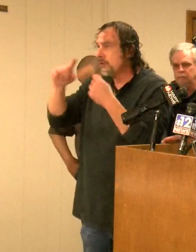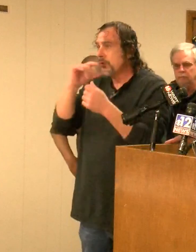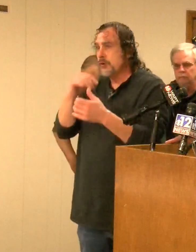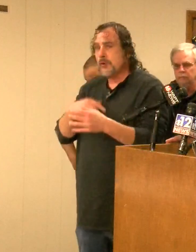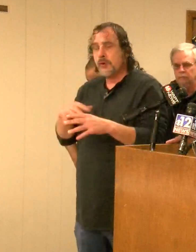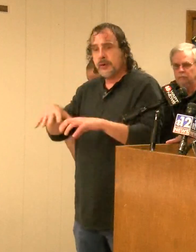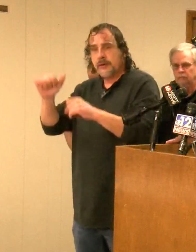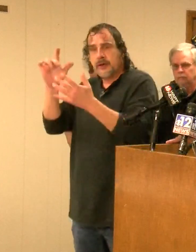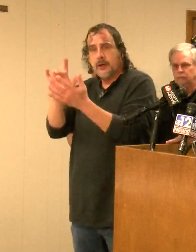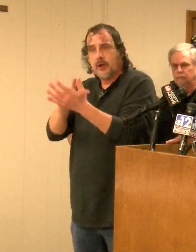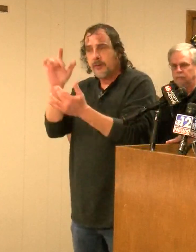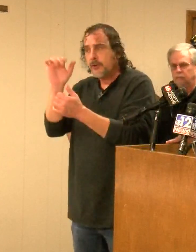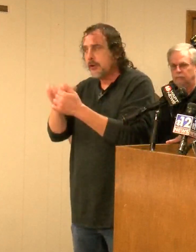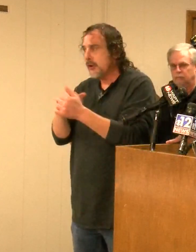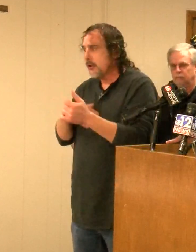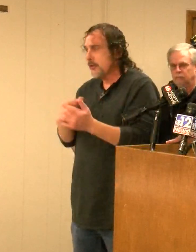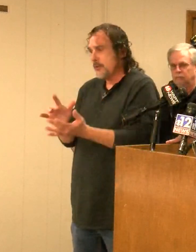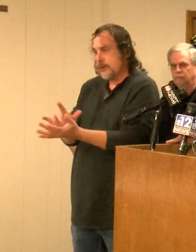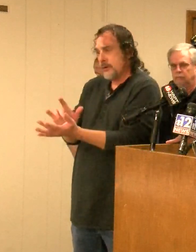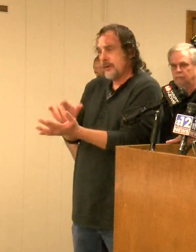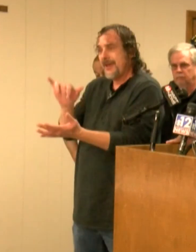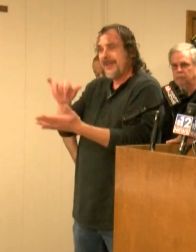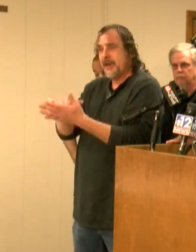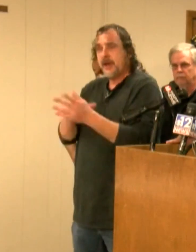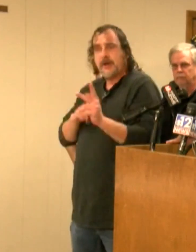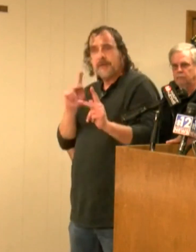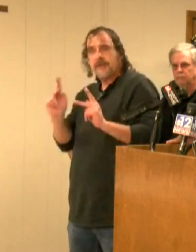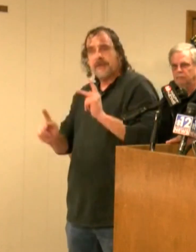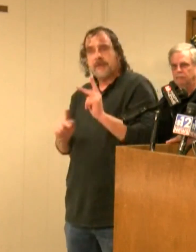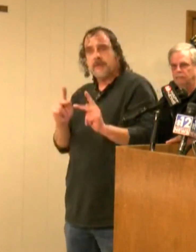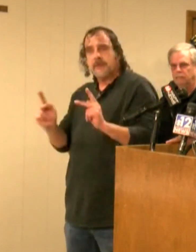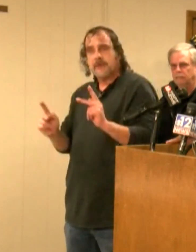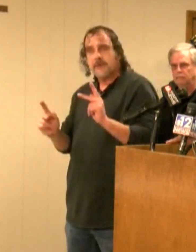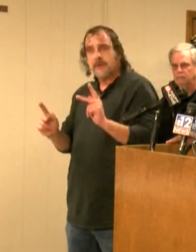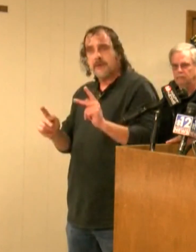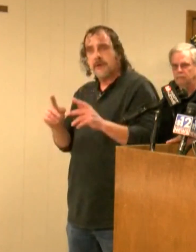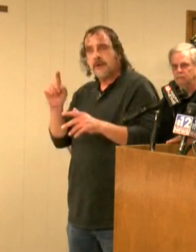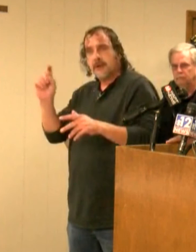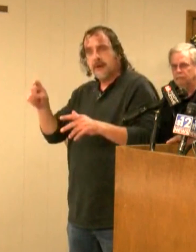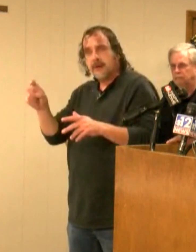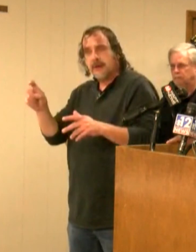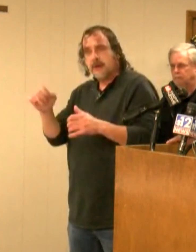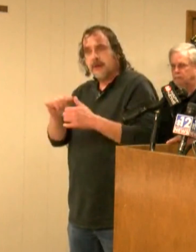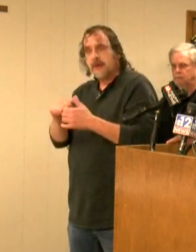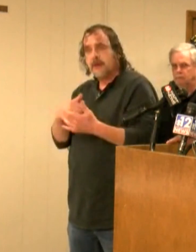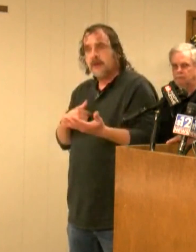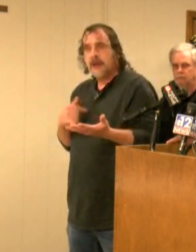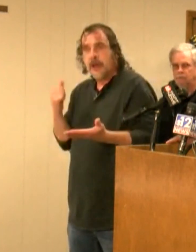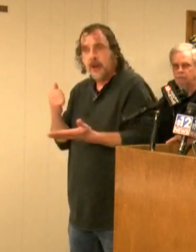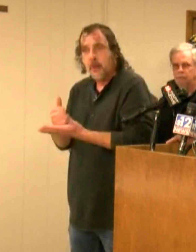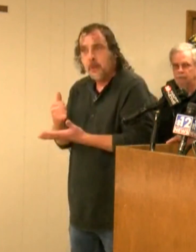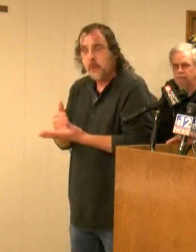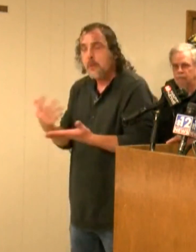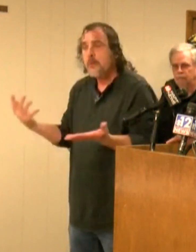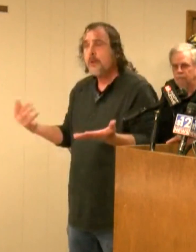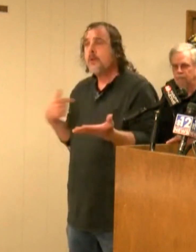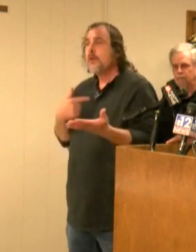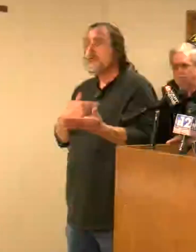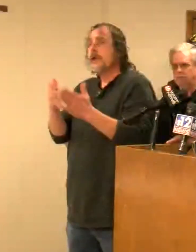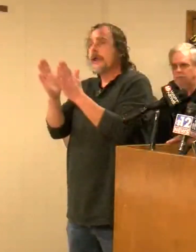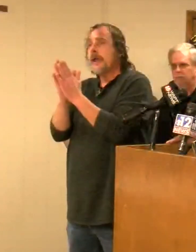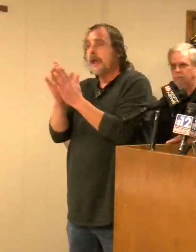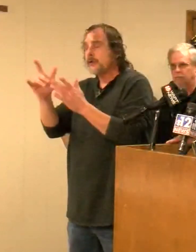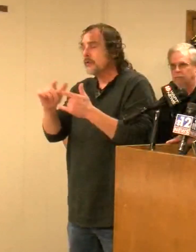an opportunity to take advantage of citizens that is already at a disadvantage, we ask